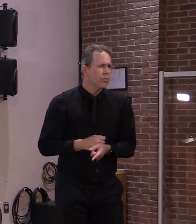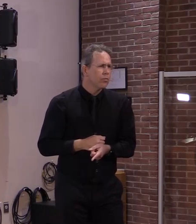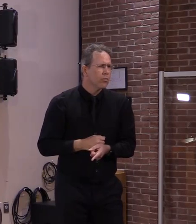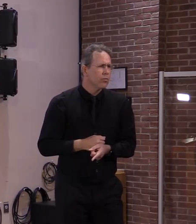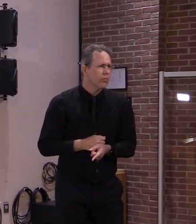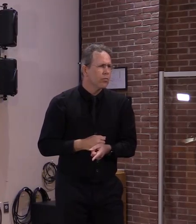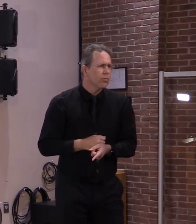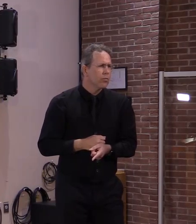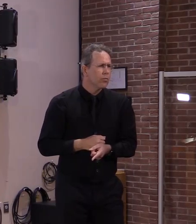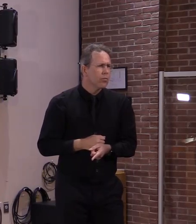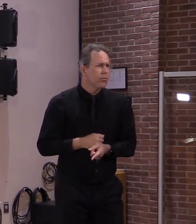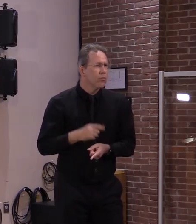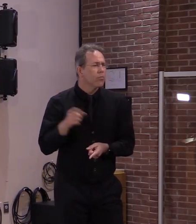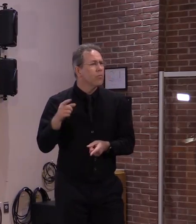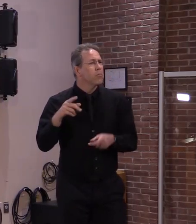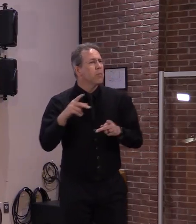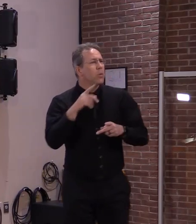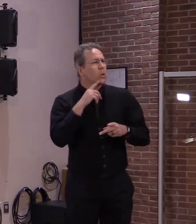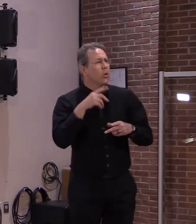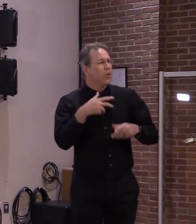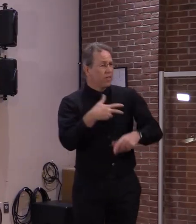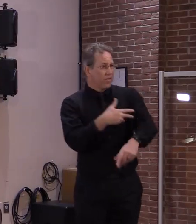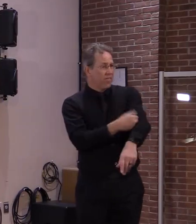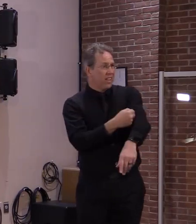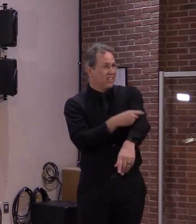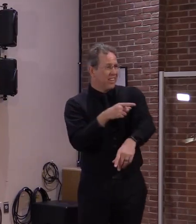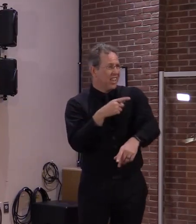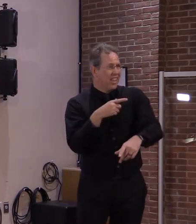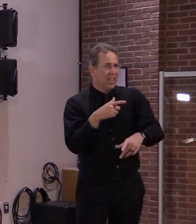will still want the J&J vaccine when the pause is lifted?